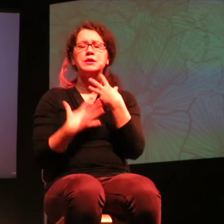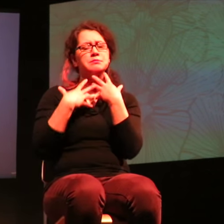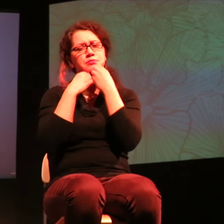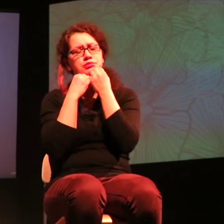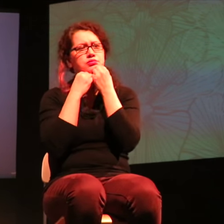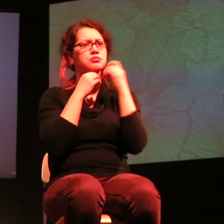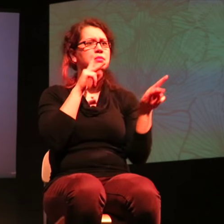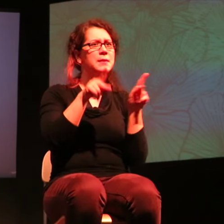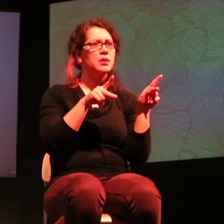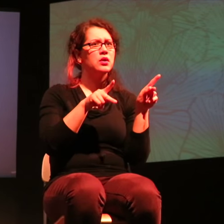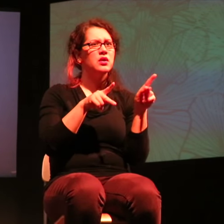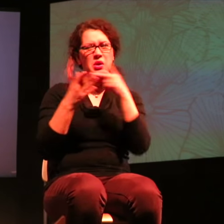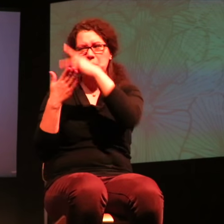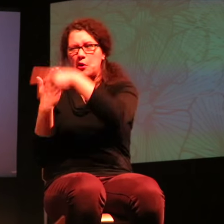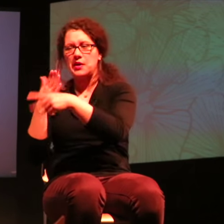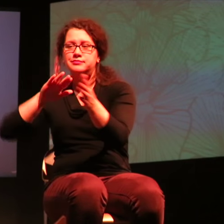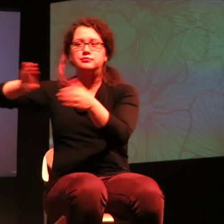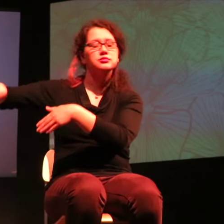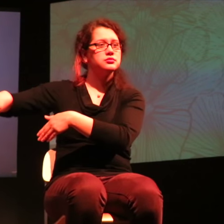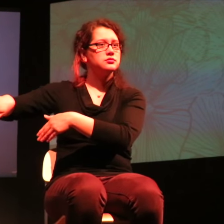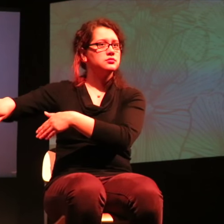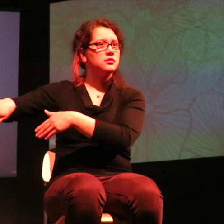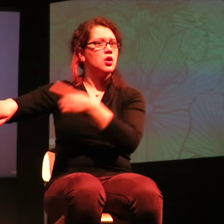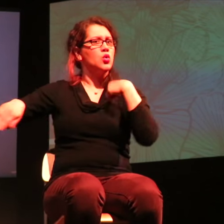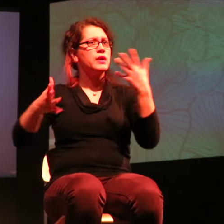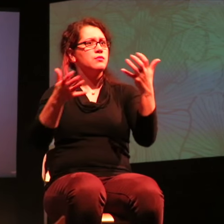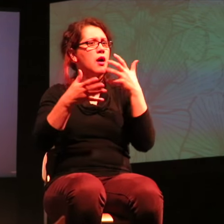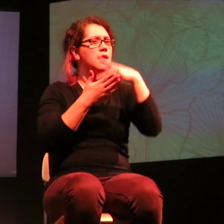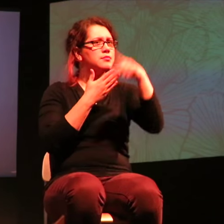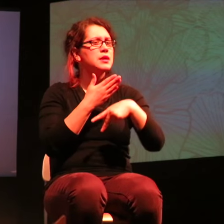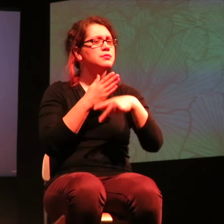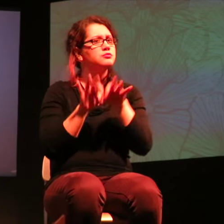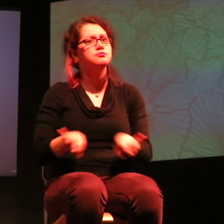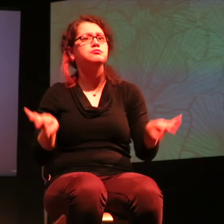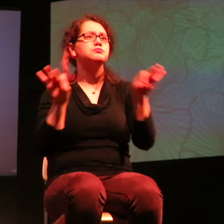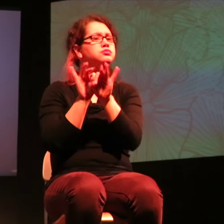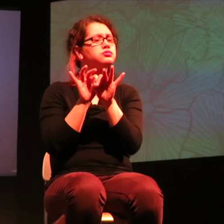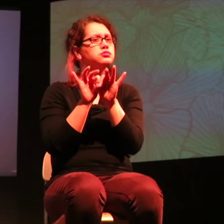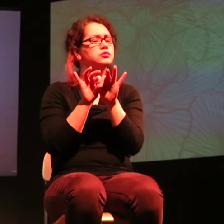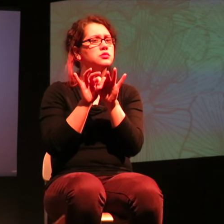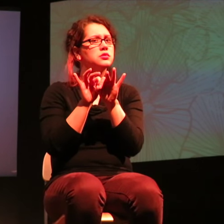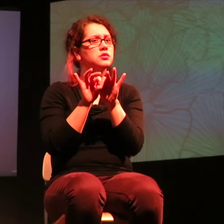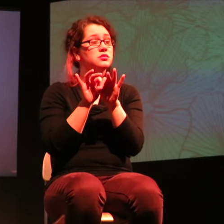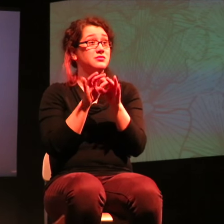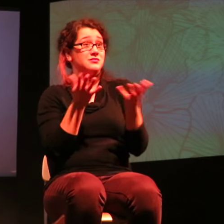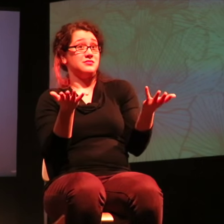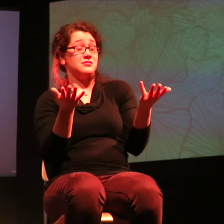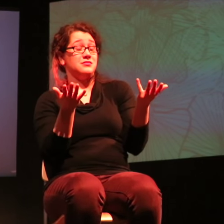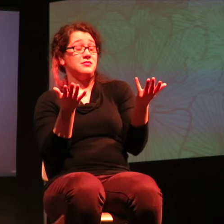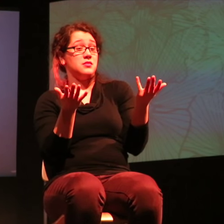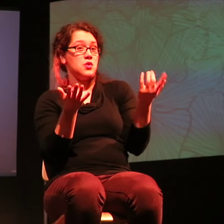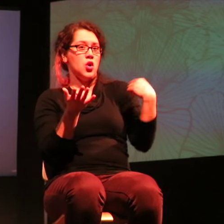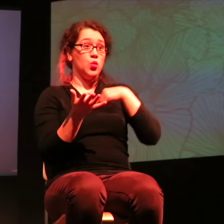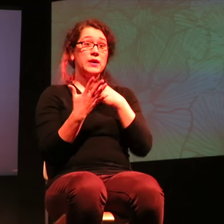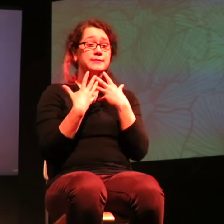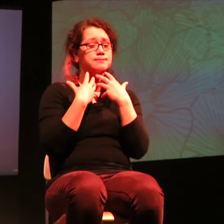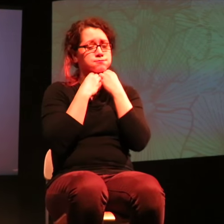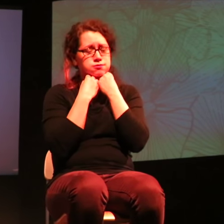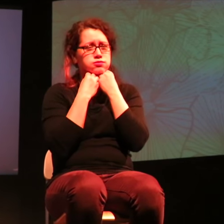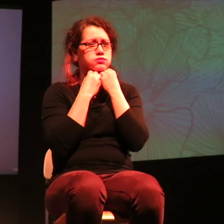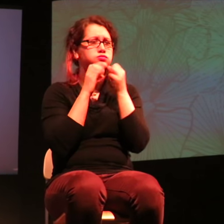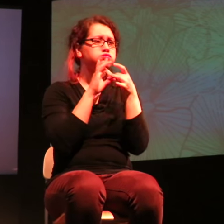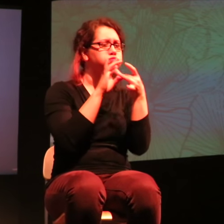about people than we do programs? Will we be the kind of place where we say we care more about deep relationships